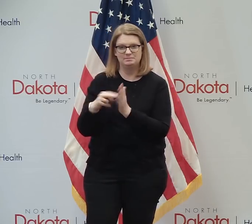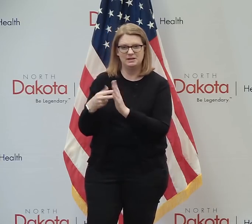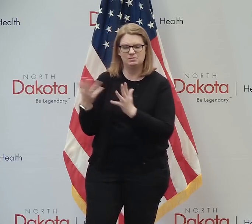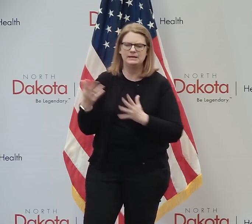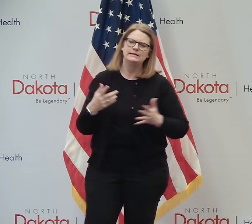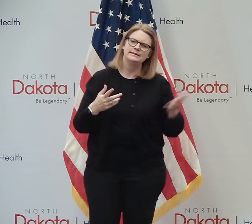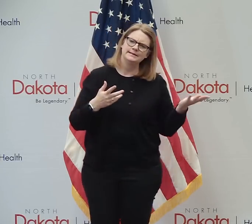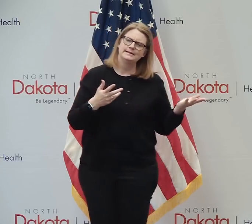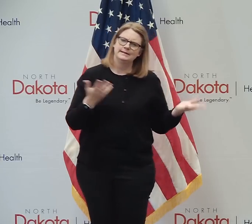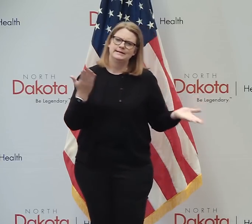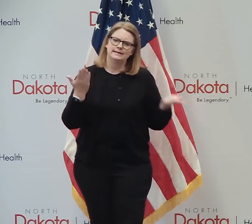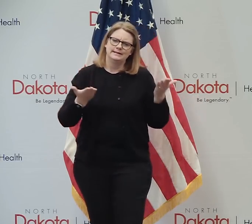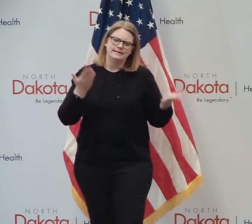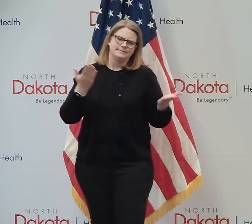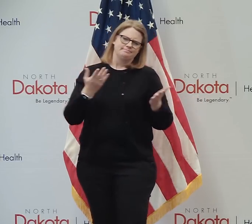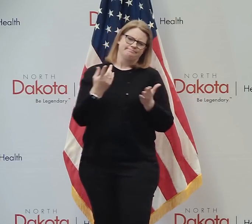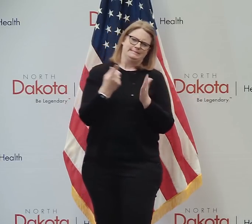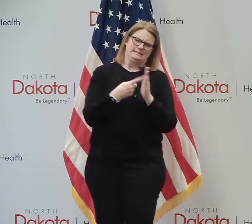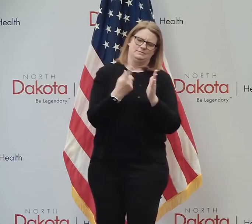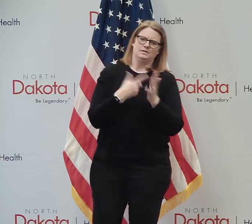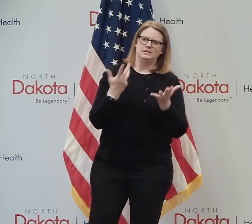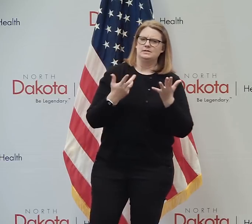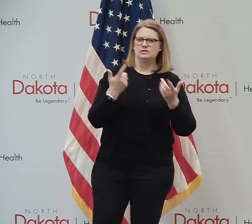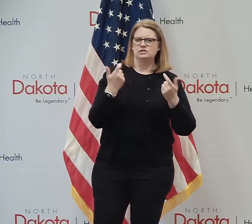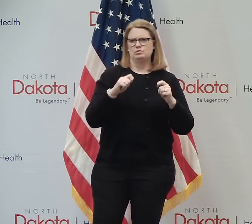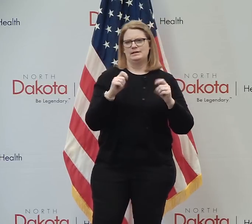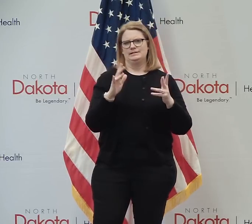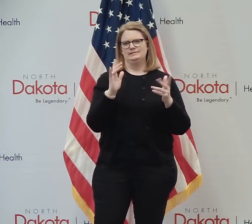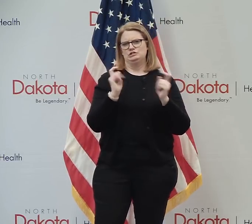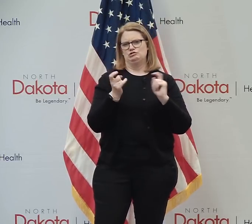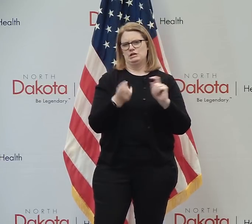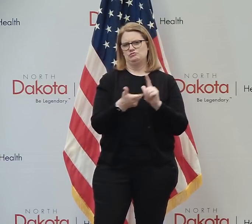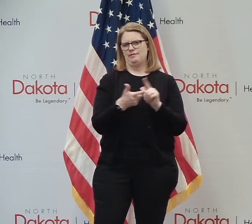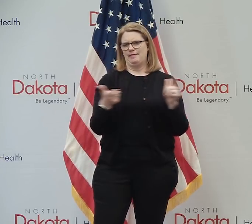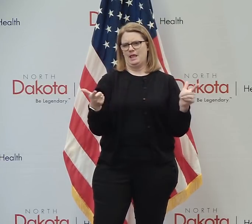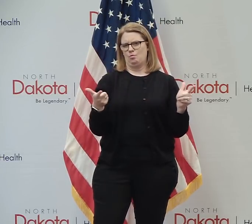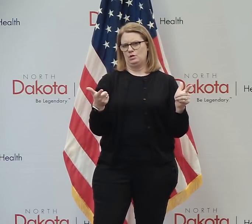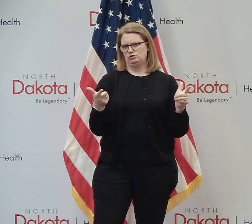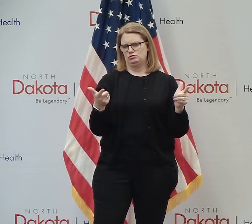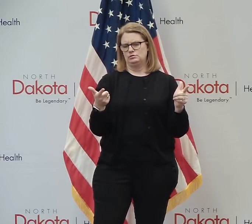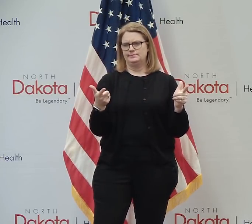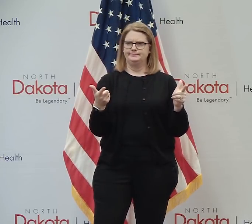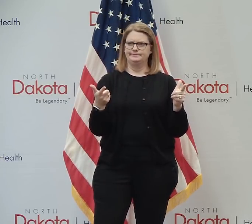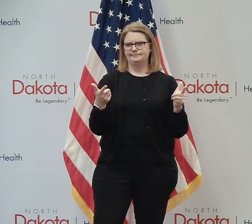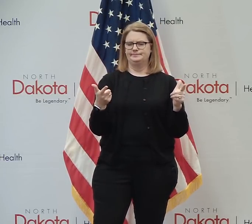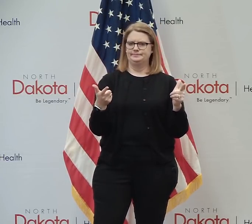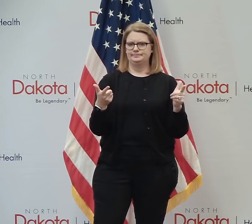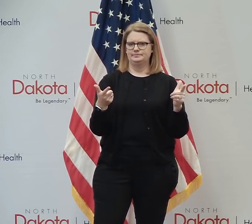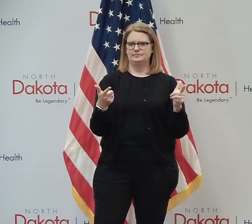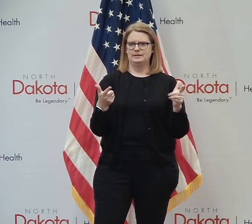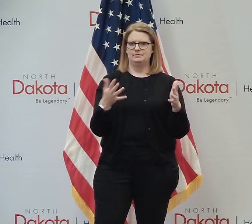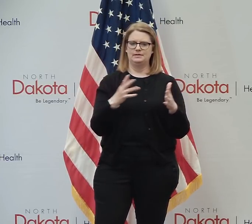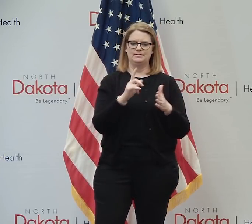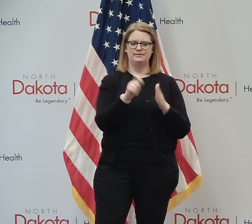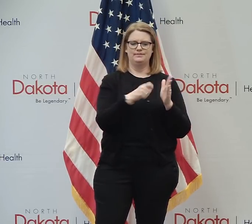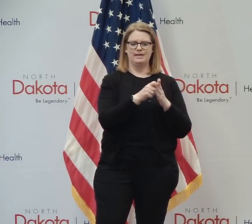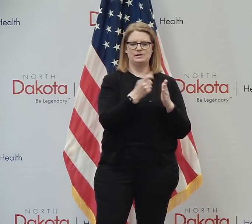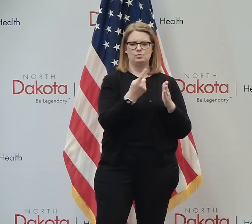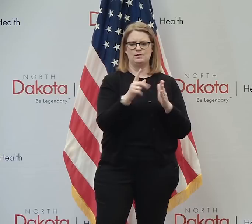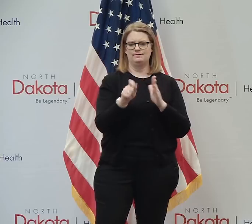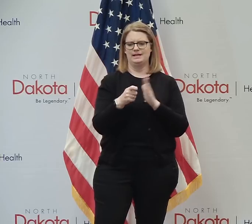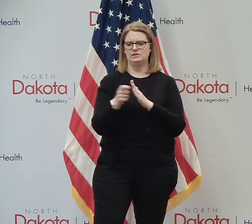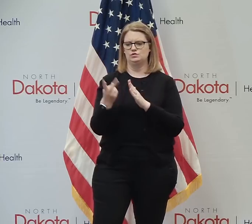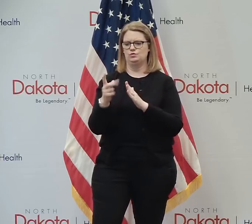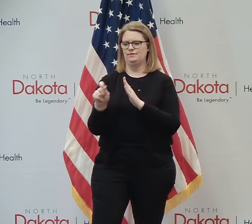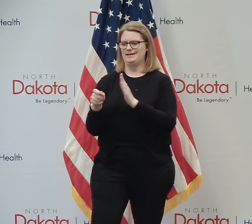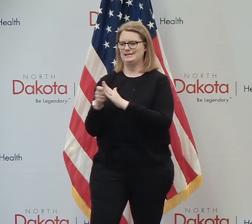ways we are, and maybe I think we're going to try to clean up our language around the use of, and move away from the words phase 1, phase 2, phase 3,